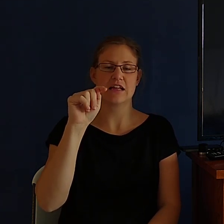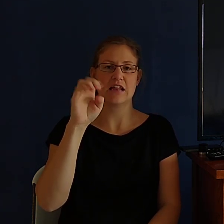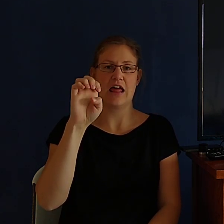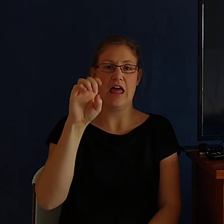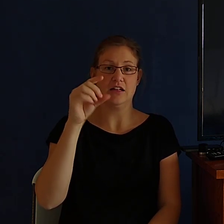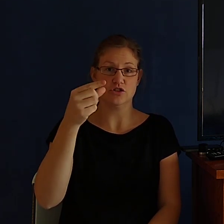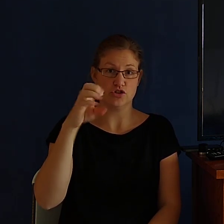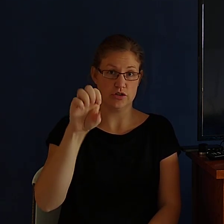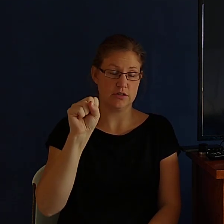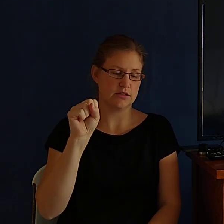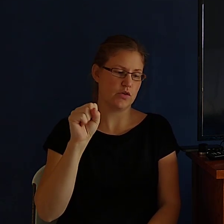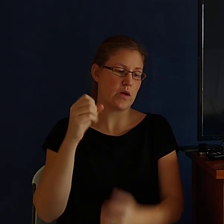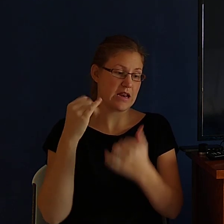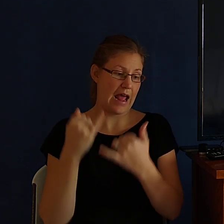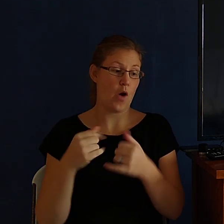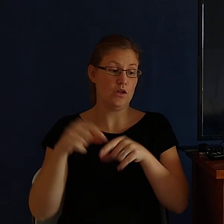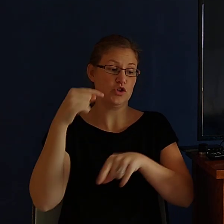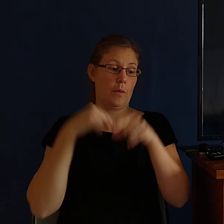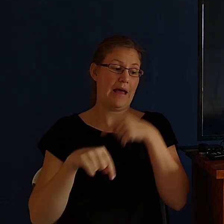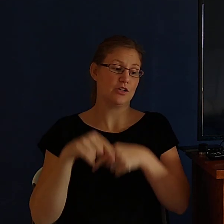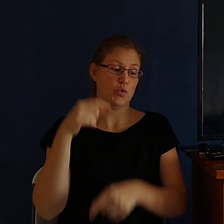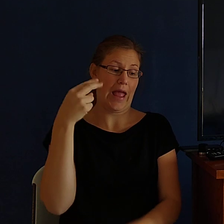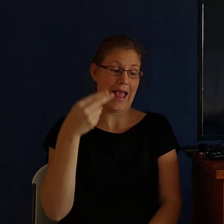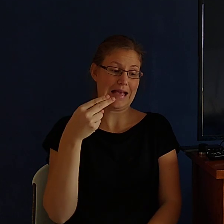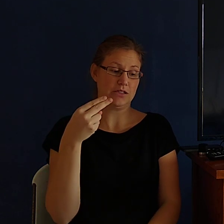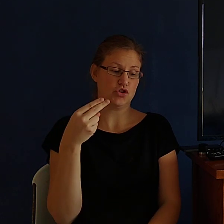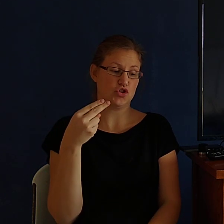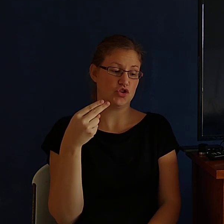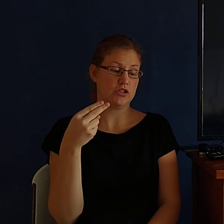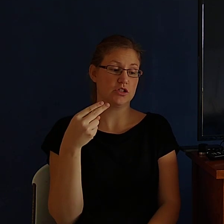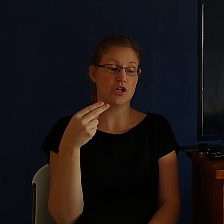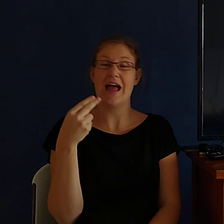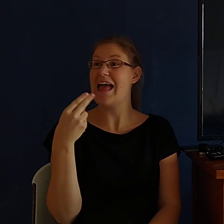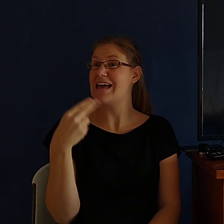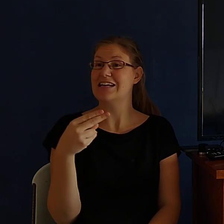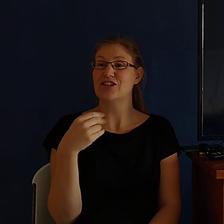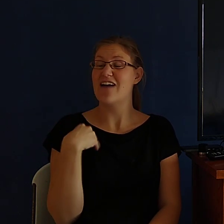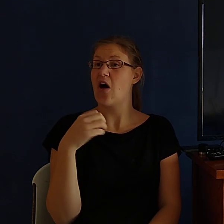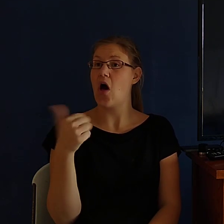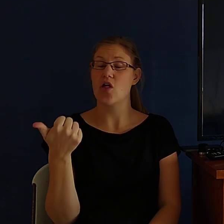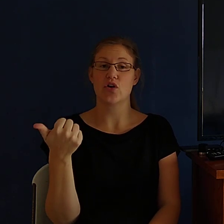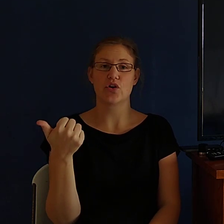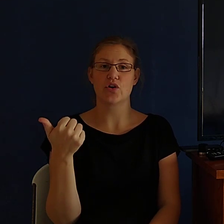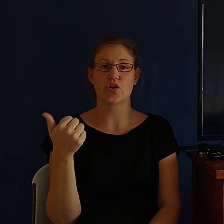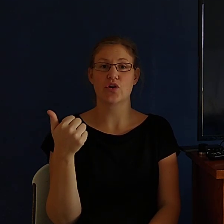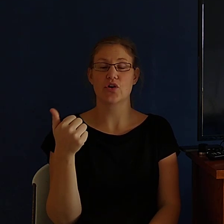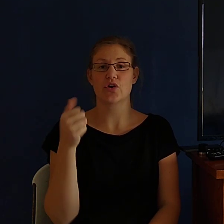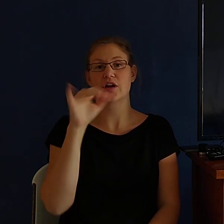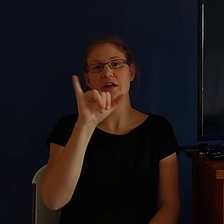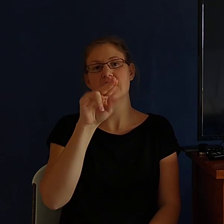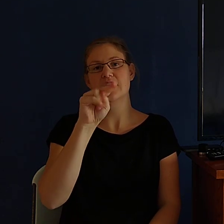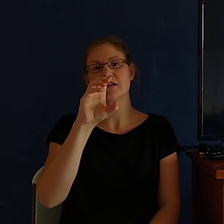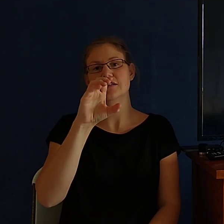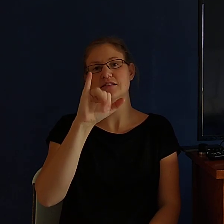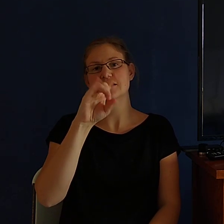Now let's go back to H. From H, is there any other incident edges that we